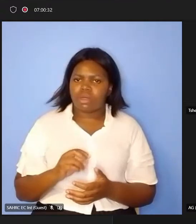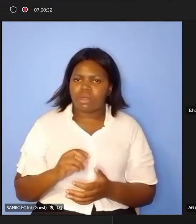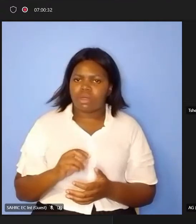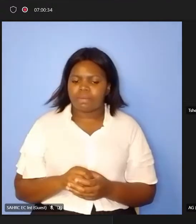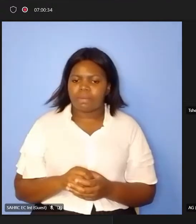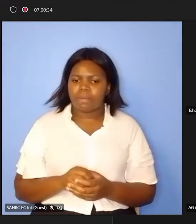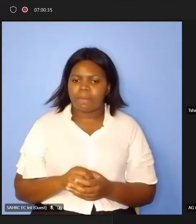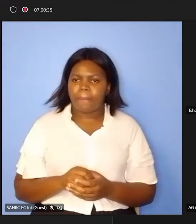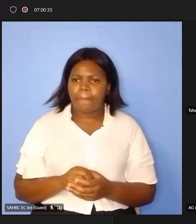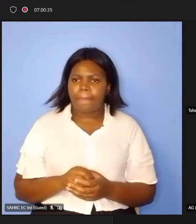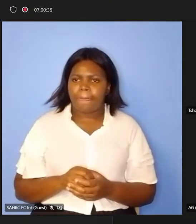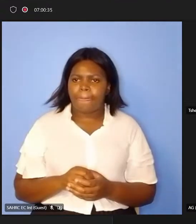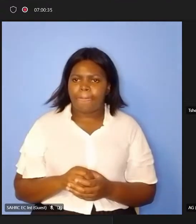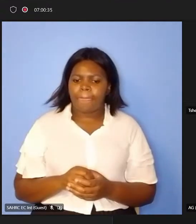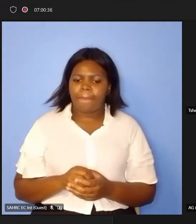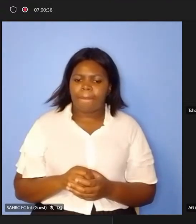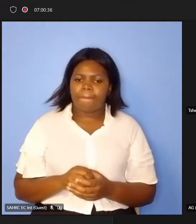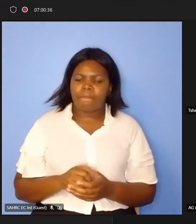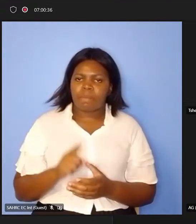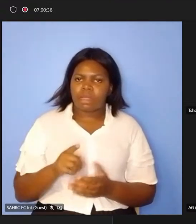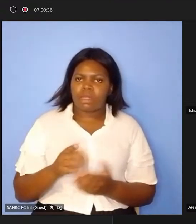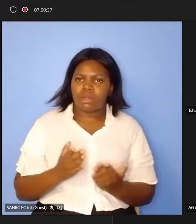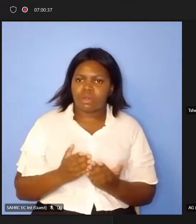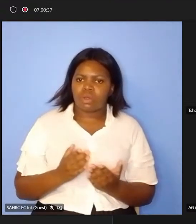of the Hoërskool Strand that I mentioned,